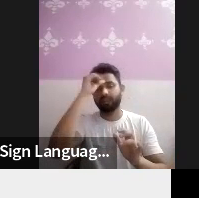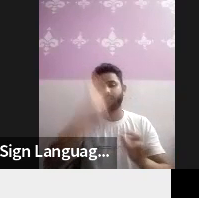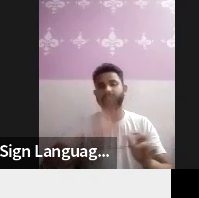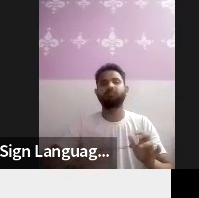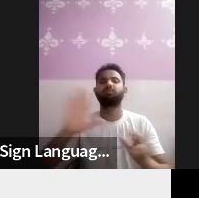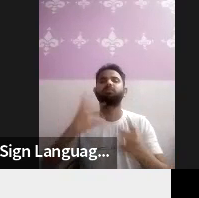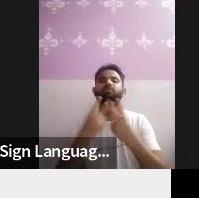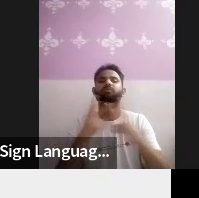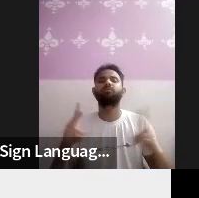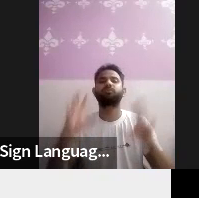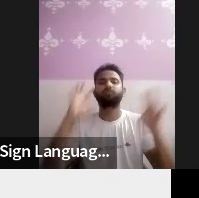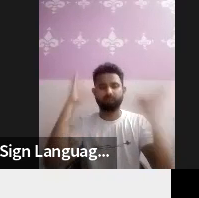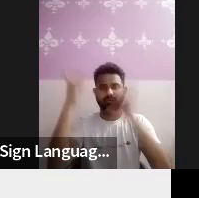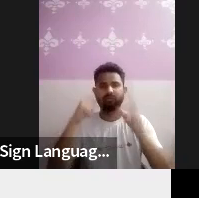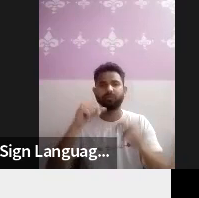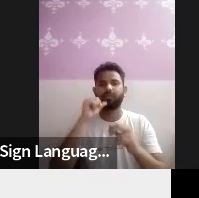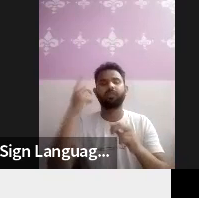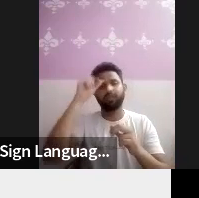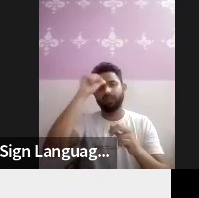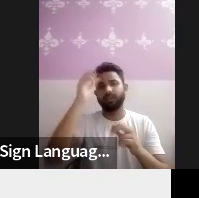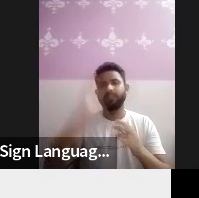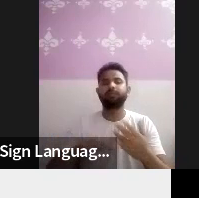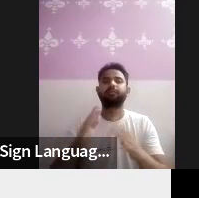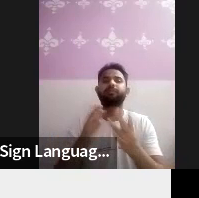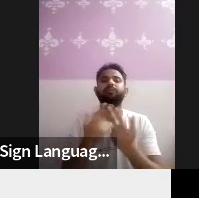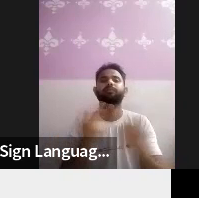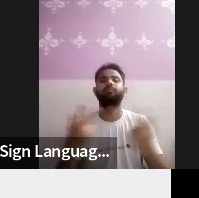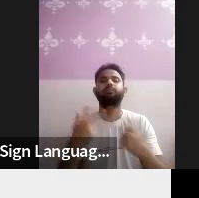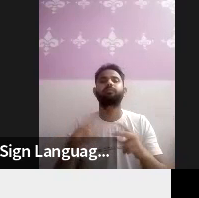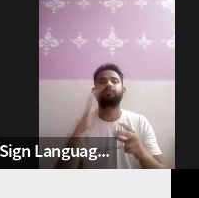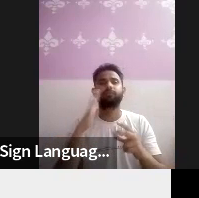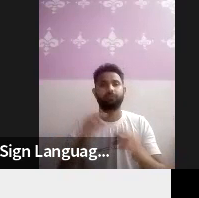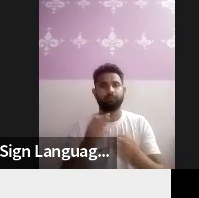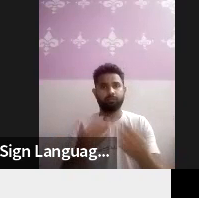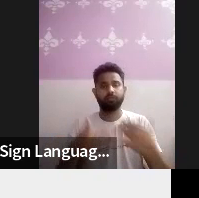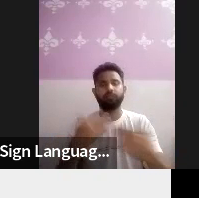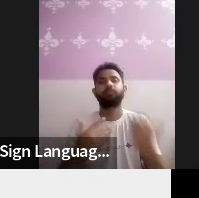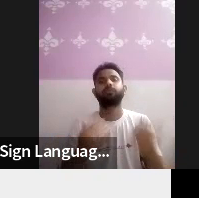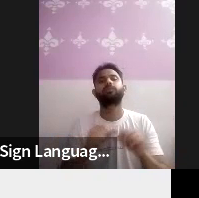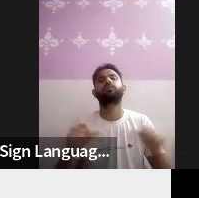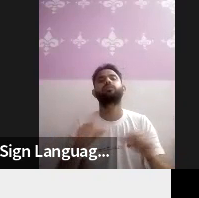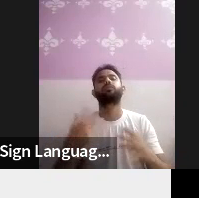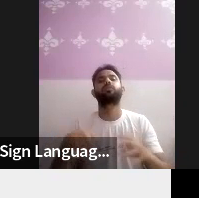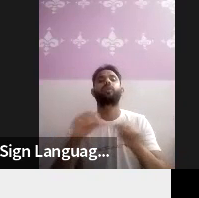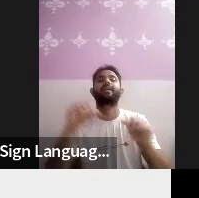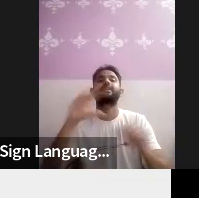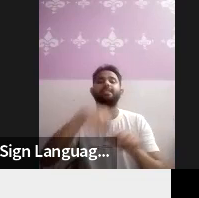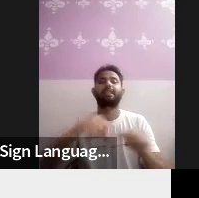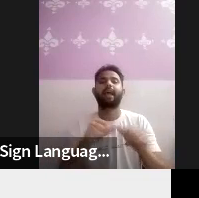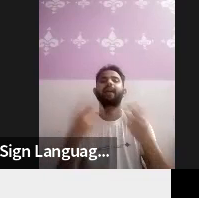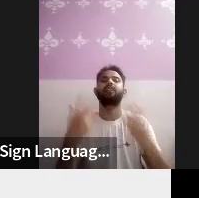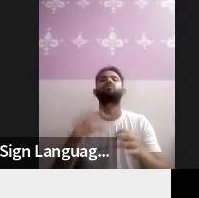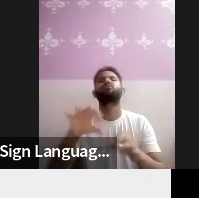The fact right on the project, it would have been better if they'd done a different system where they could select